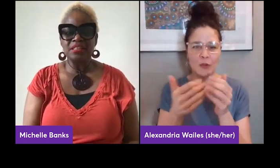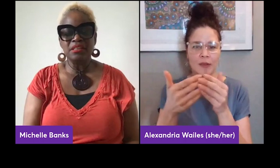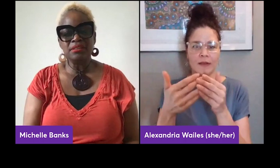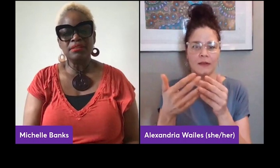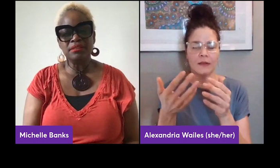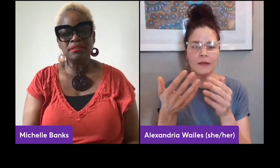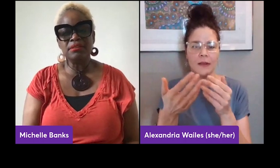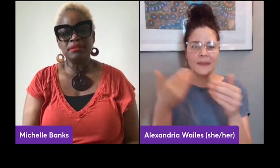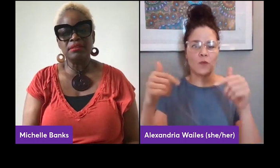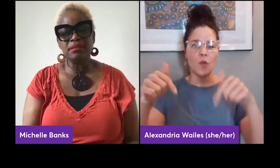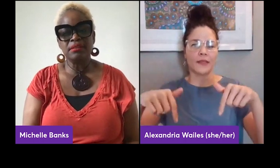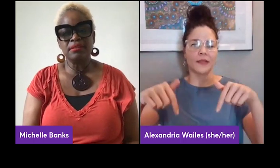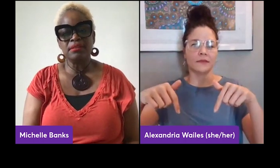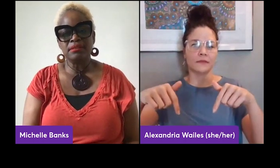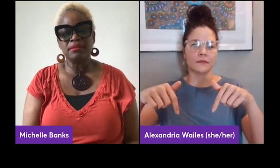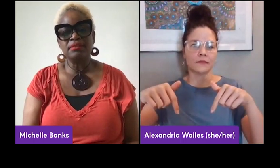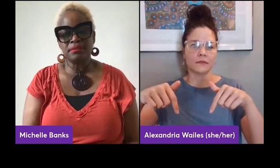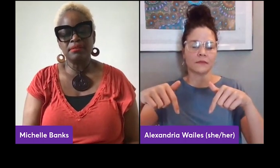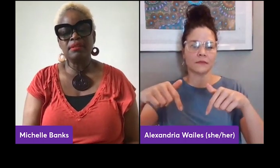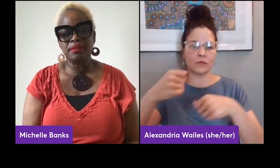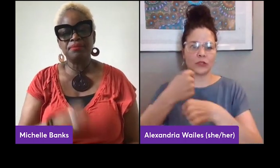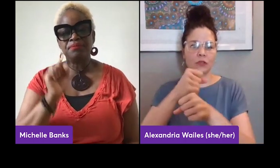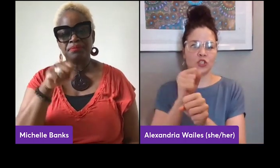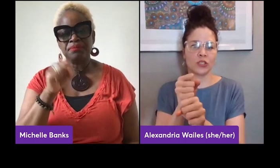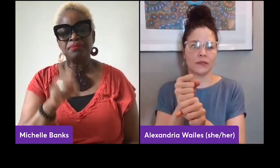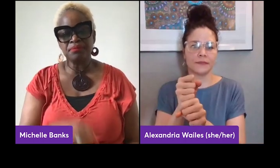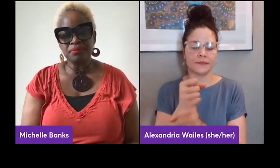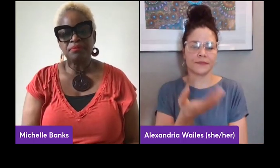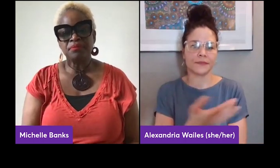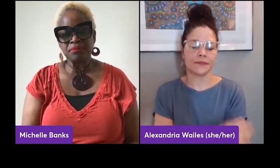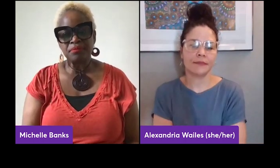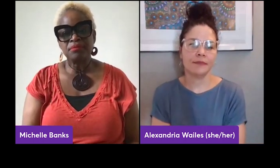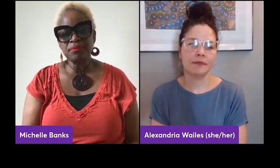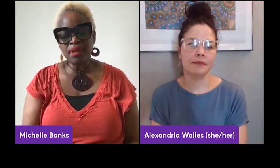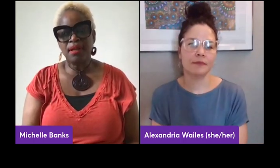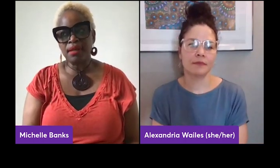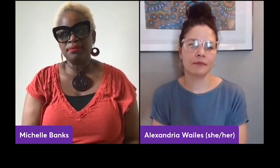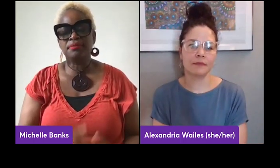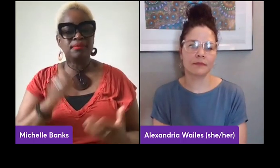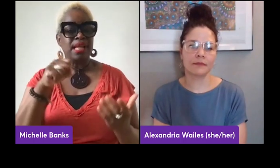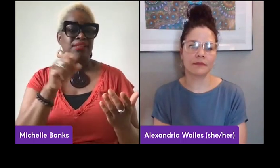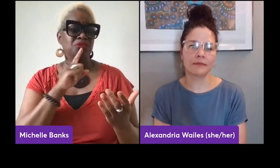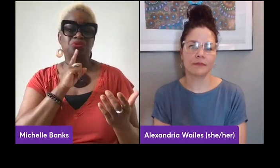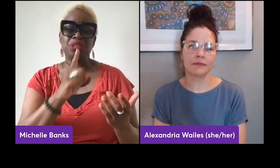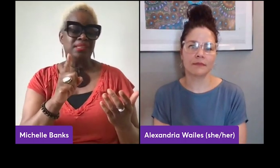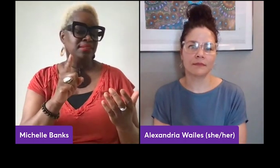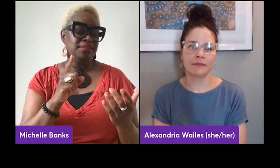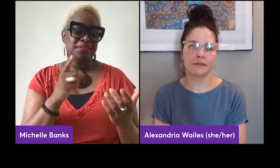Other than that, have we worked together prior to this production? Yes.